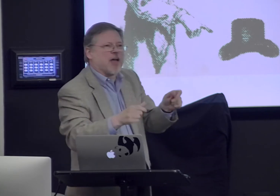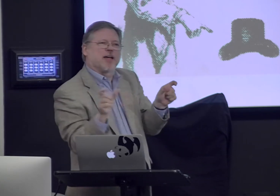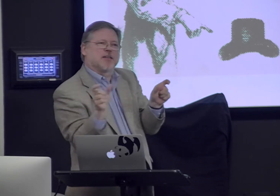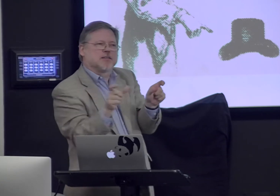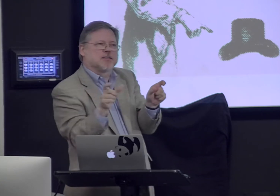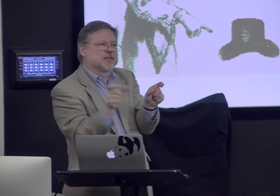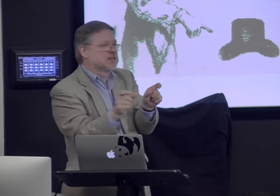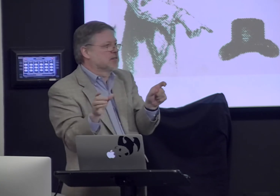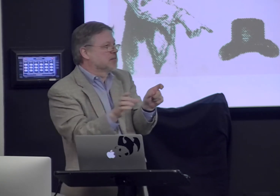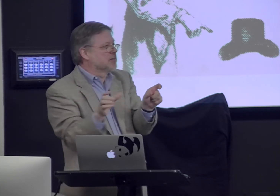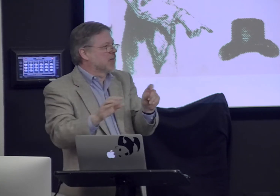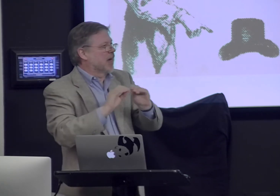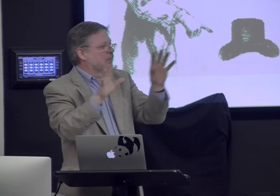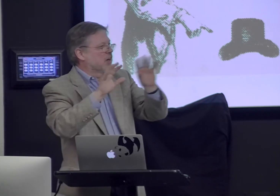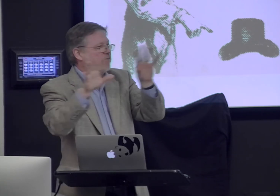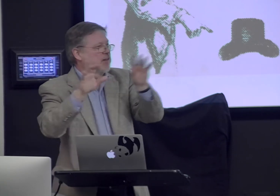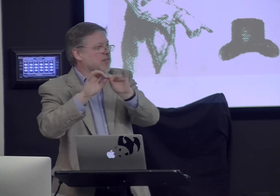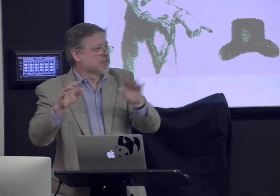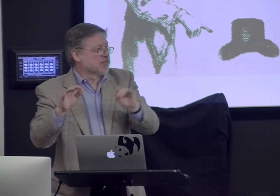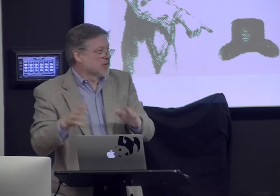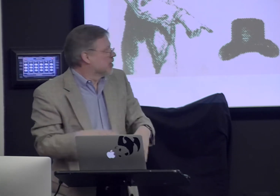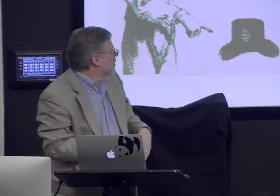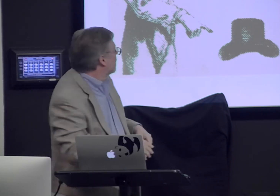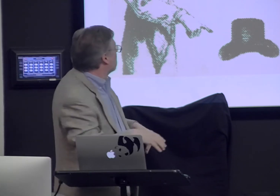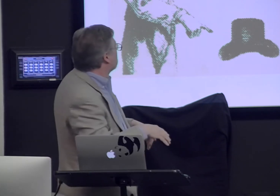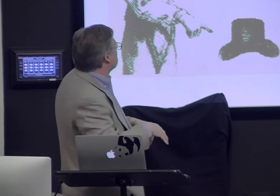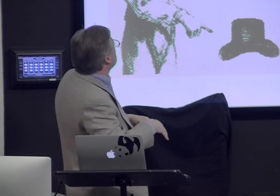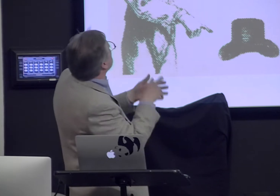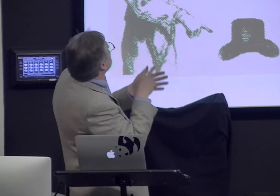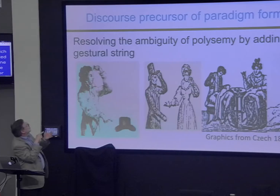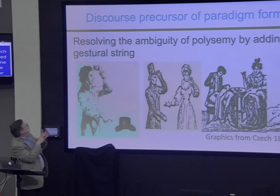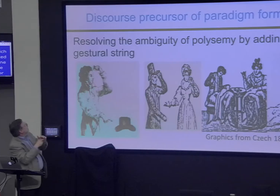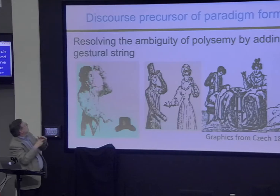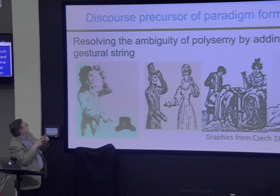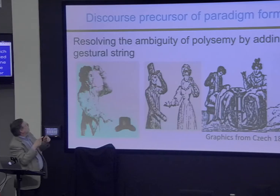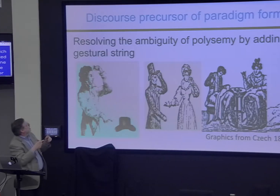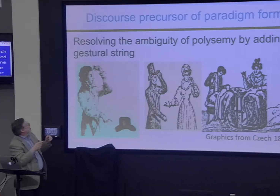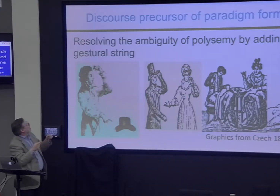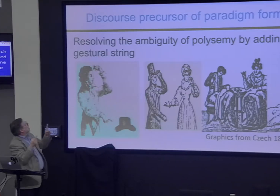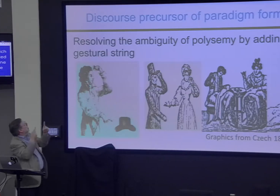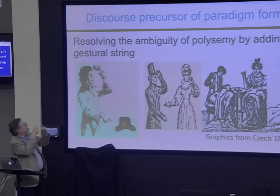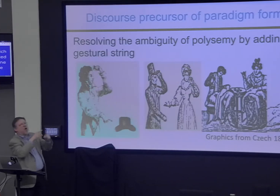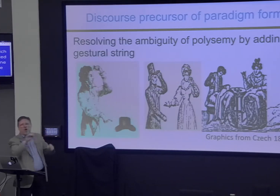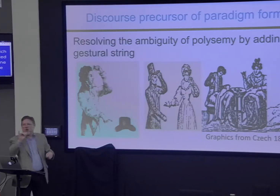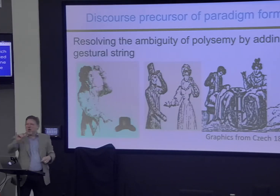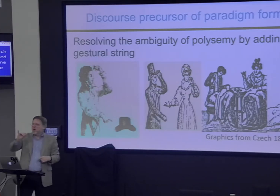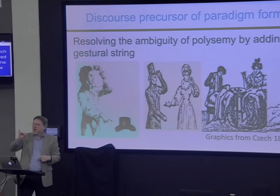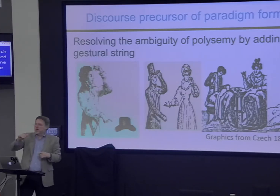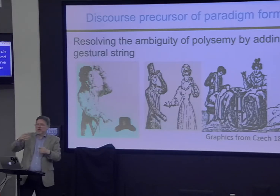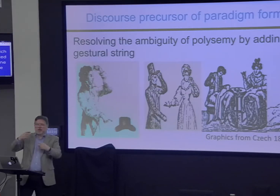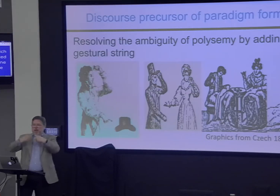ambiguity or confusion in the signing community. So clarification was created by adding other